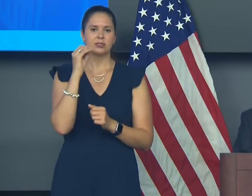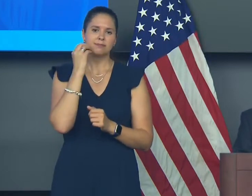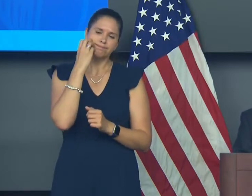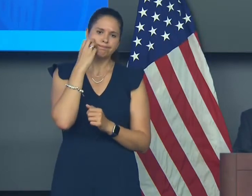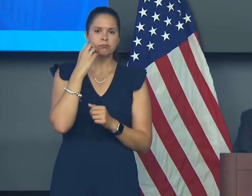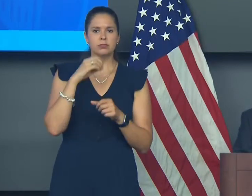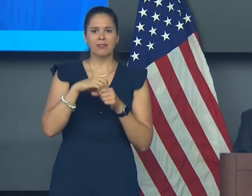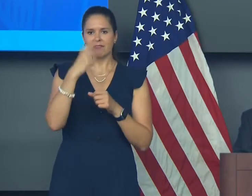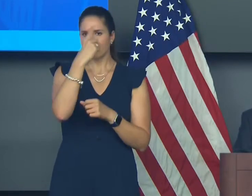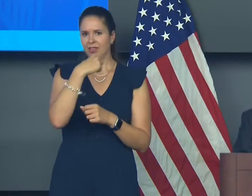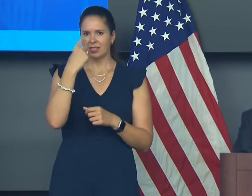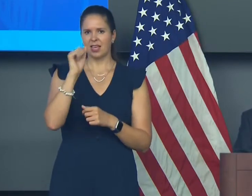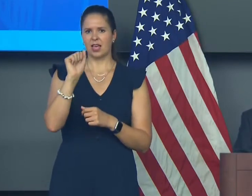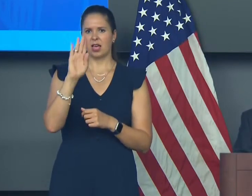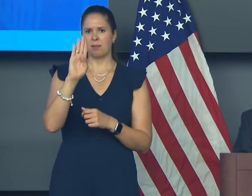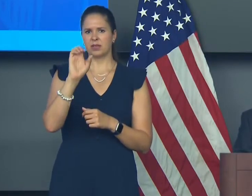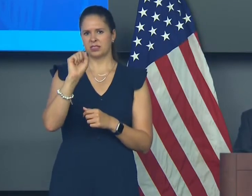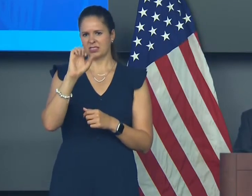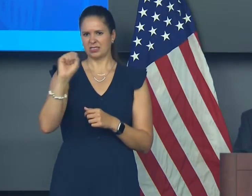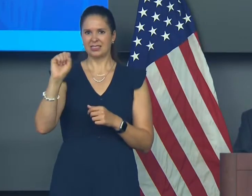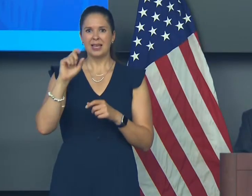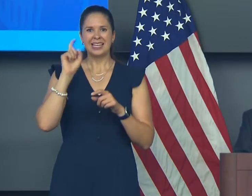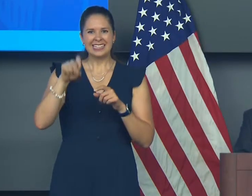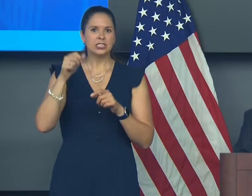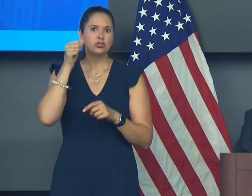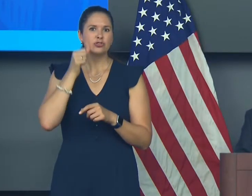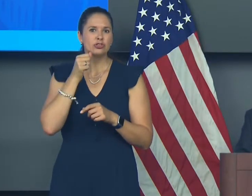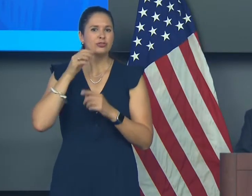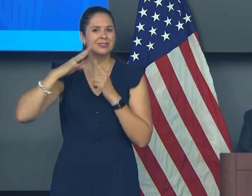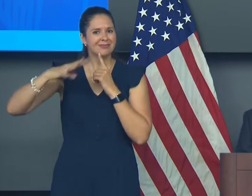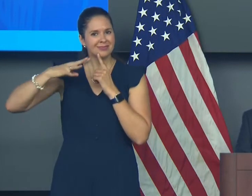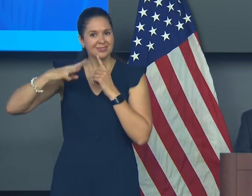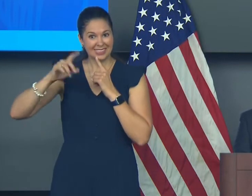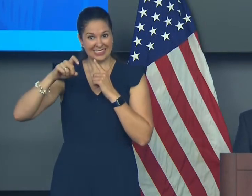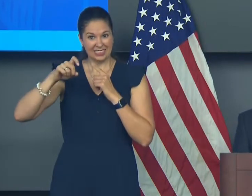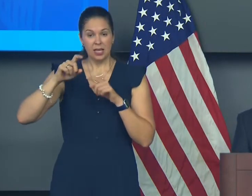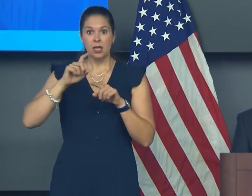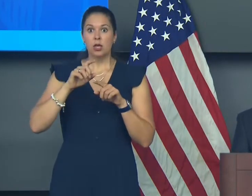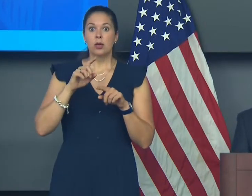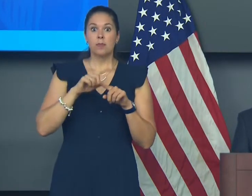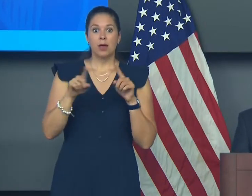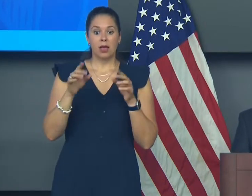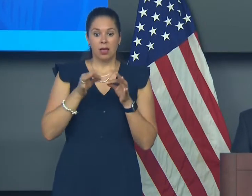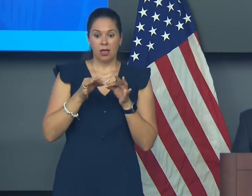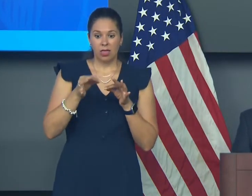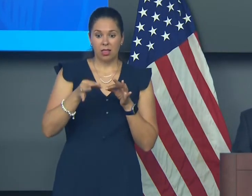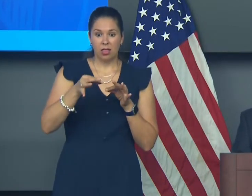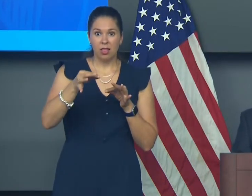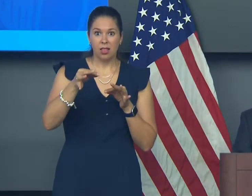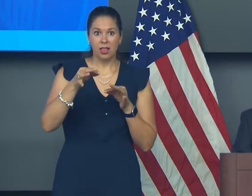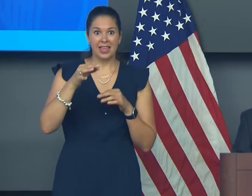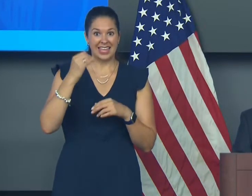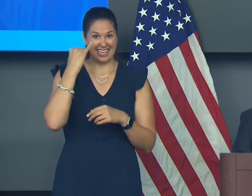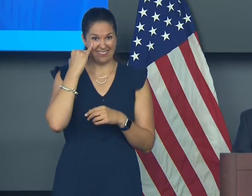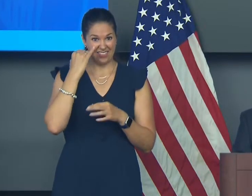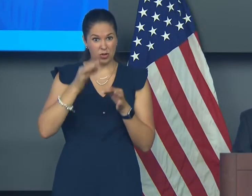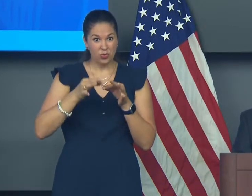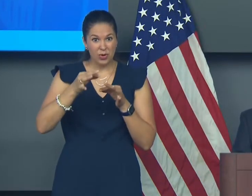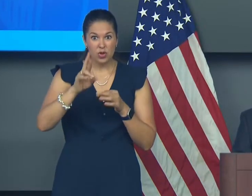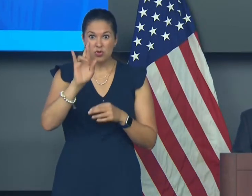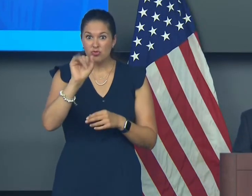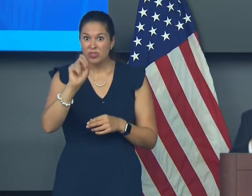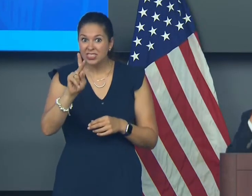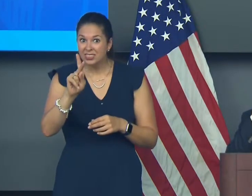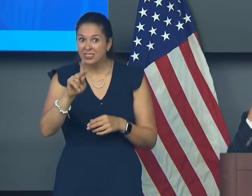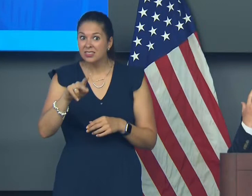face that required surgical drainage. The 2 risks of delaying a drainage like that are, number